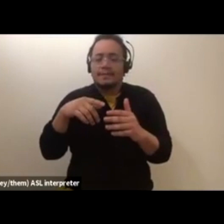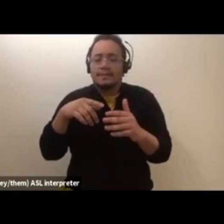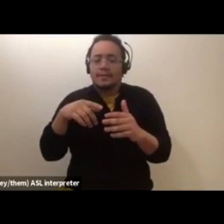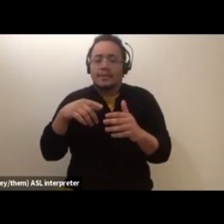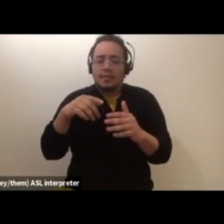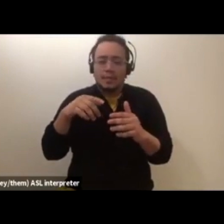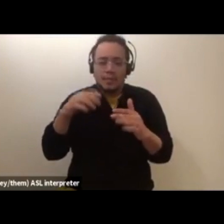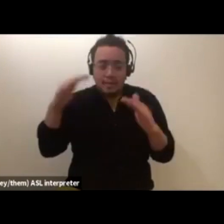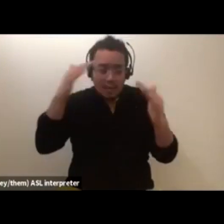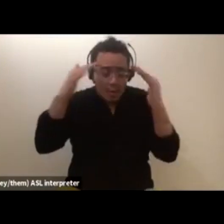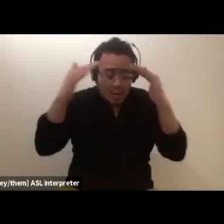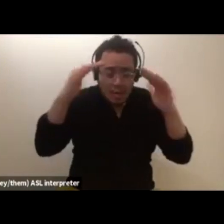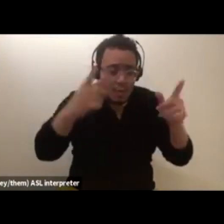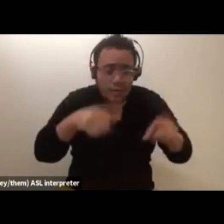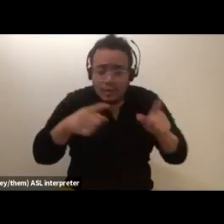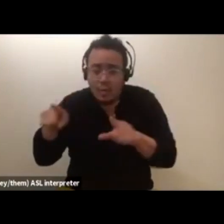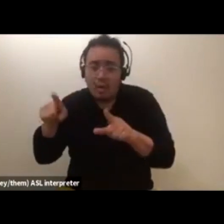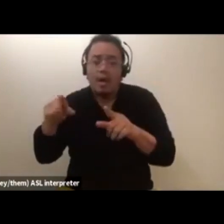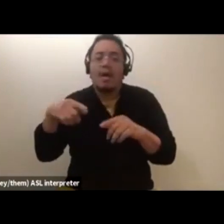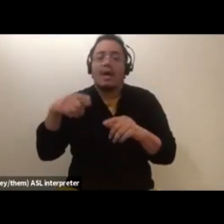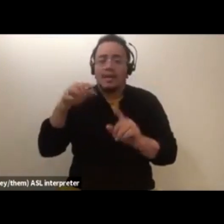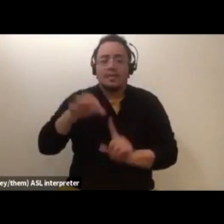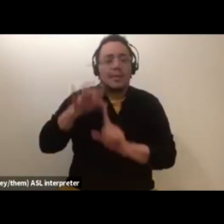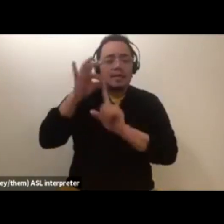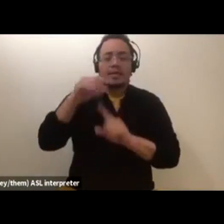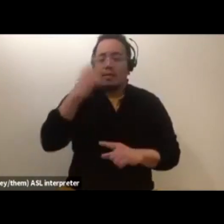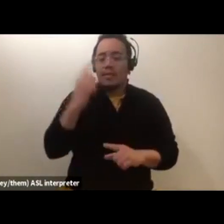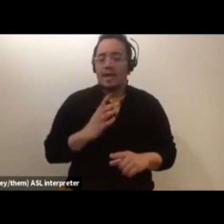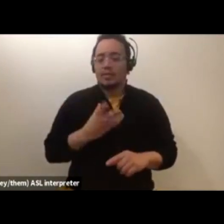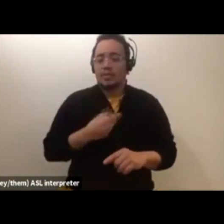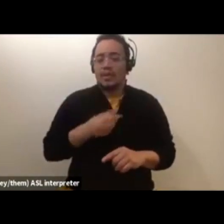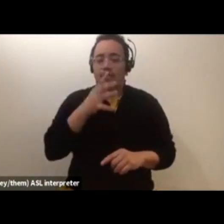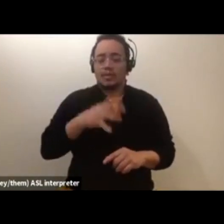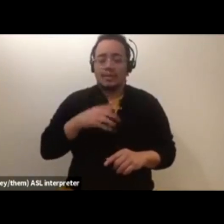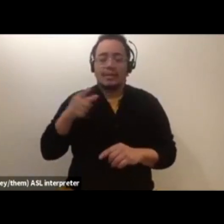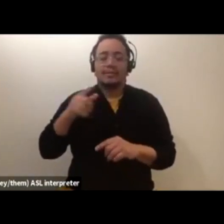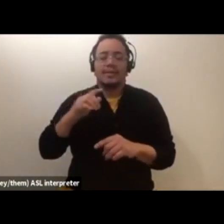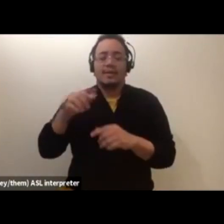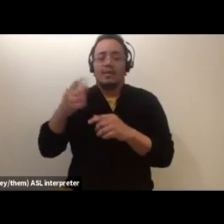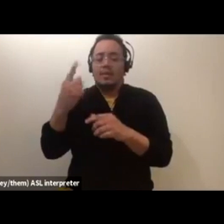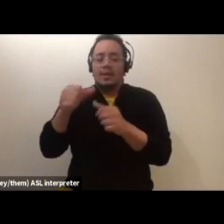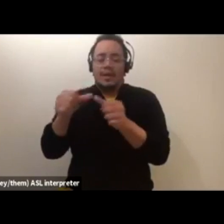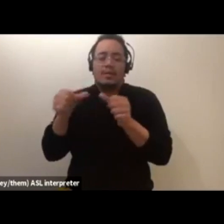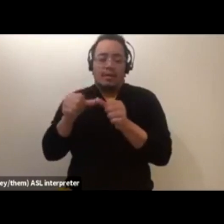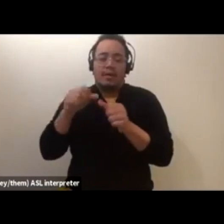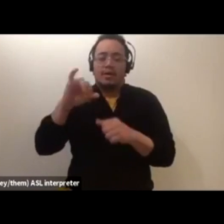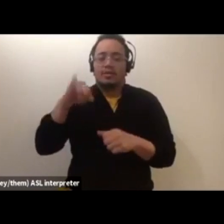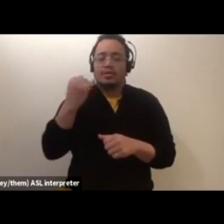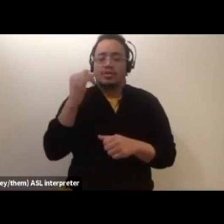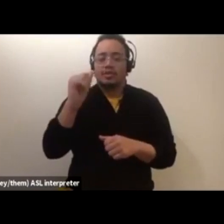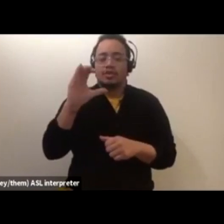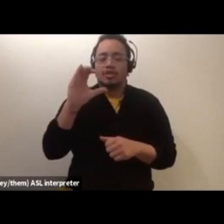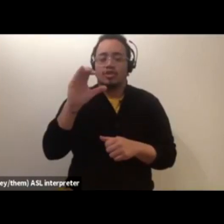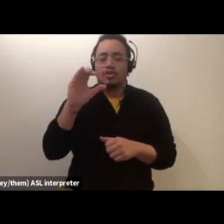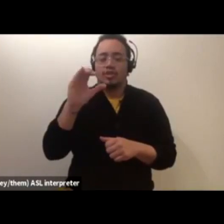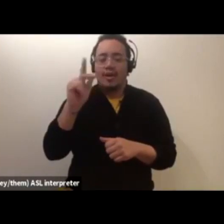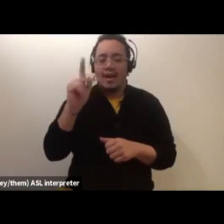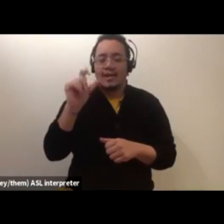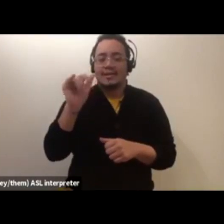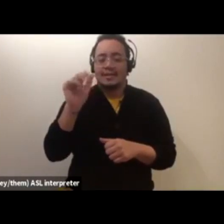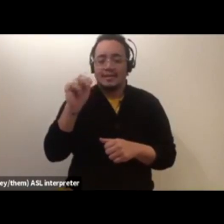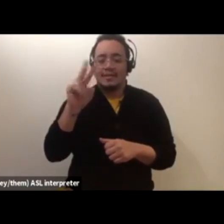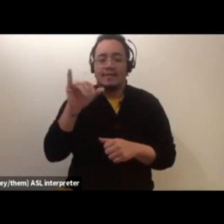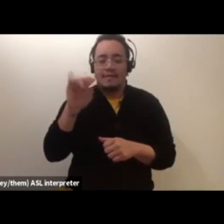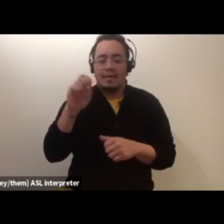had back-to-back murders since God knows what, 2019, even longer than that. And a lot of times we see